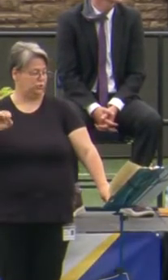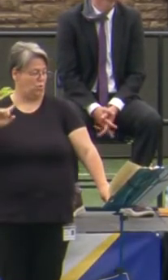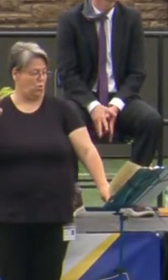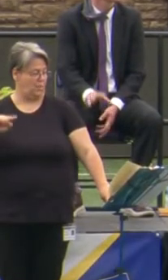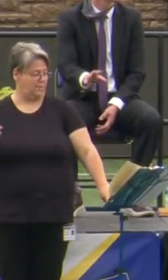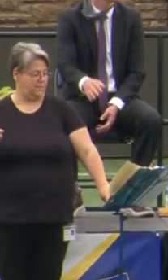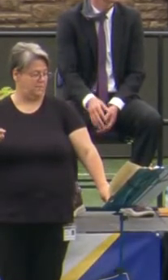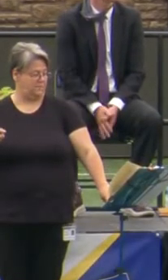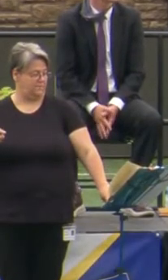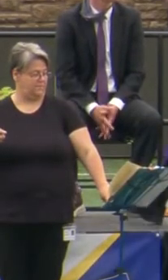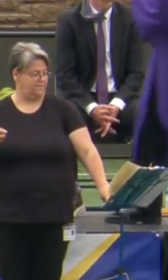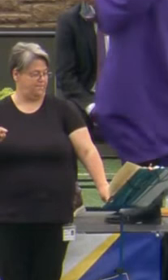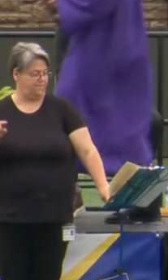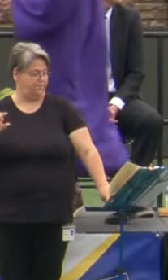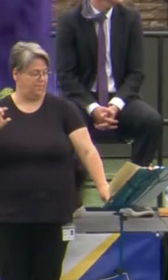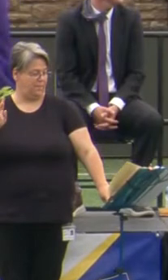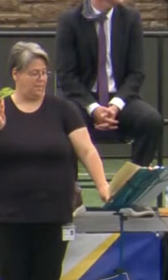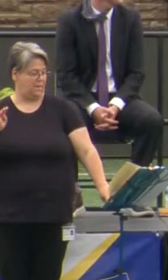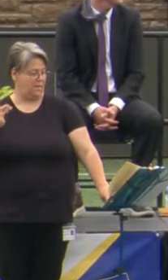Khadijatu Sain.